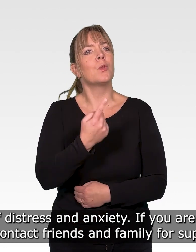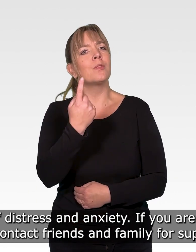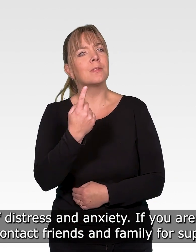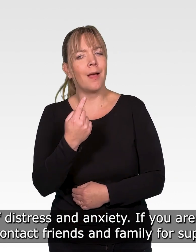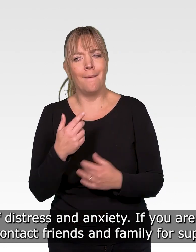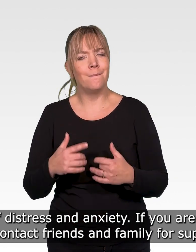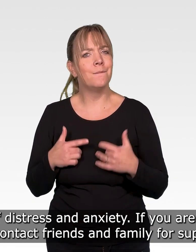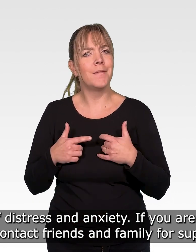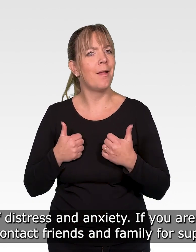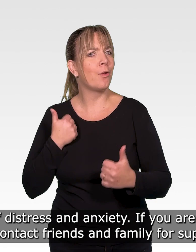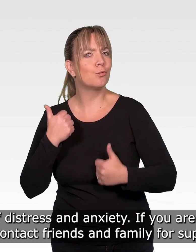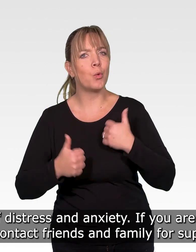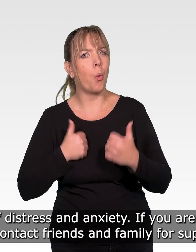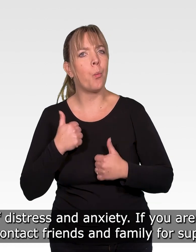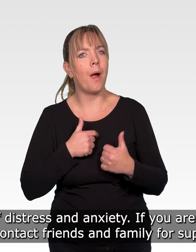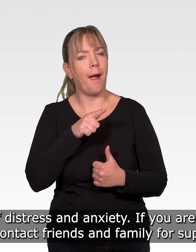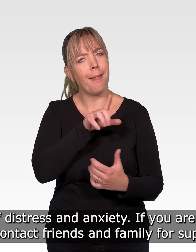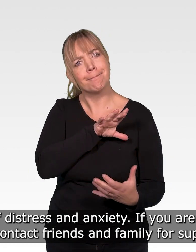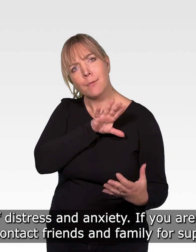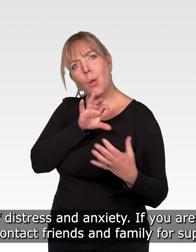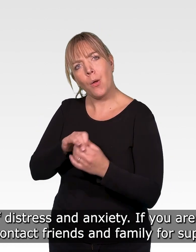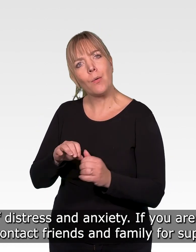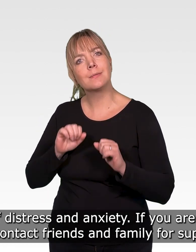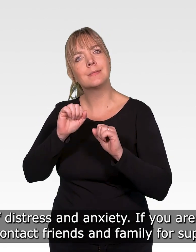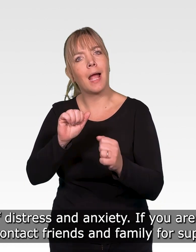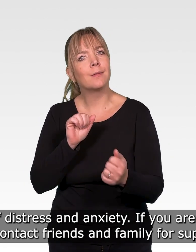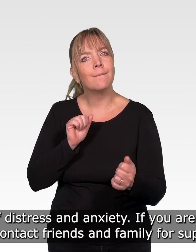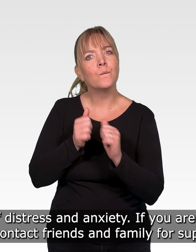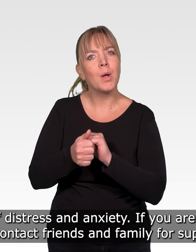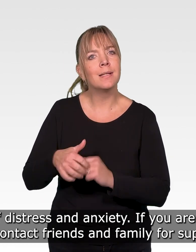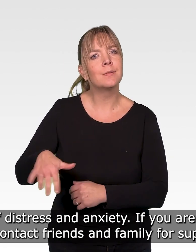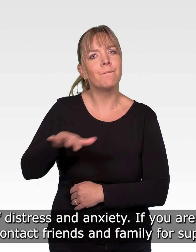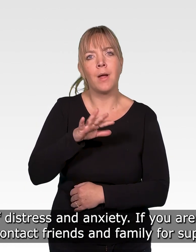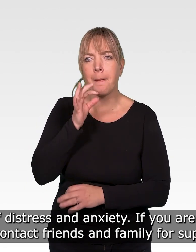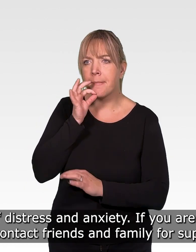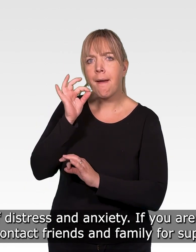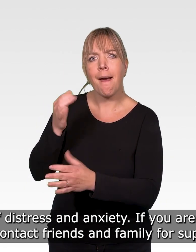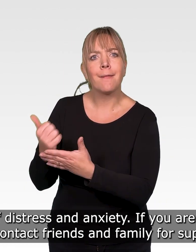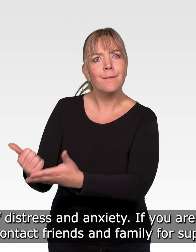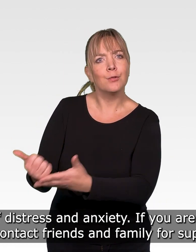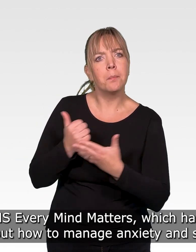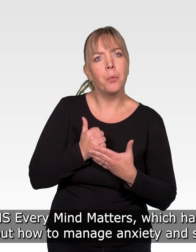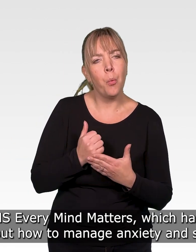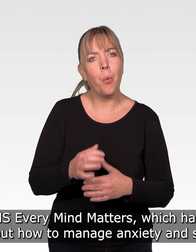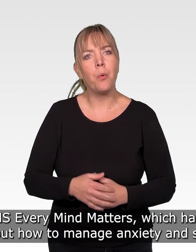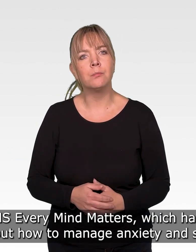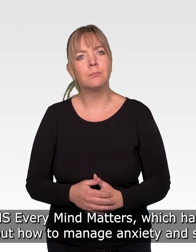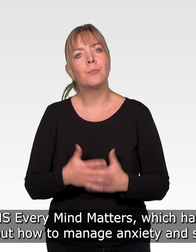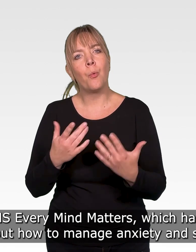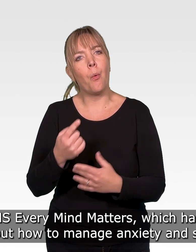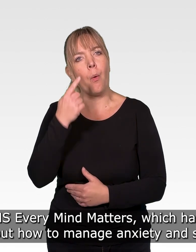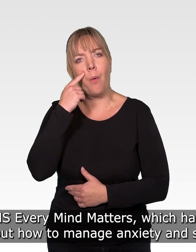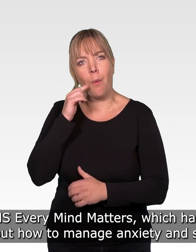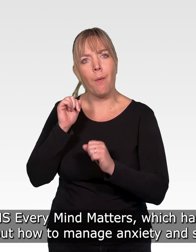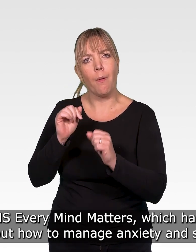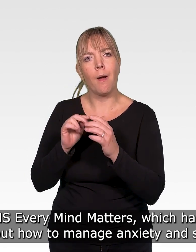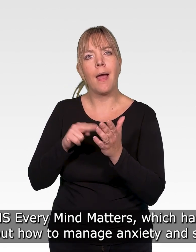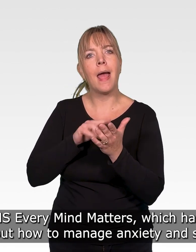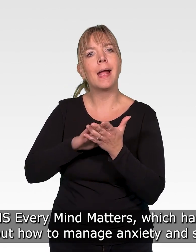If you are not feeling well, contact friends and family for support or visit NHS Every Mind Matters, which has helpful tips about how